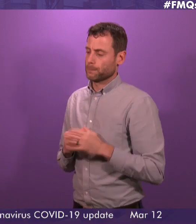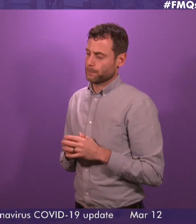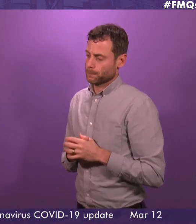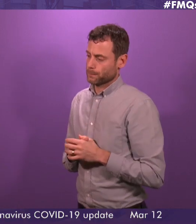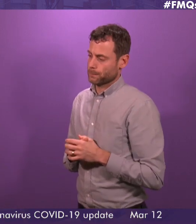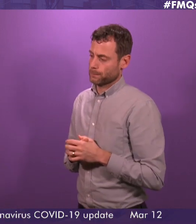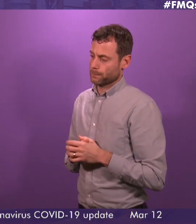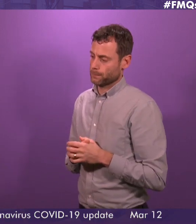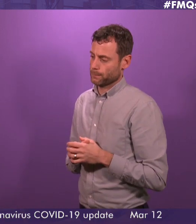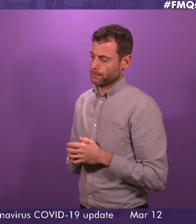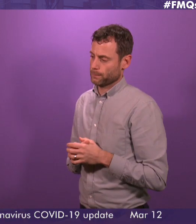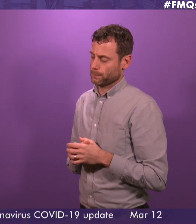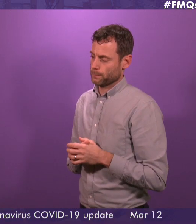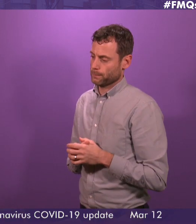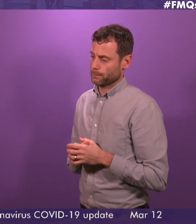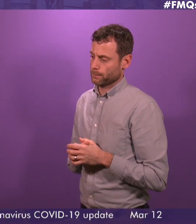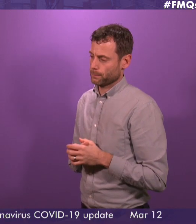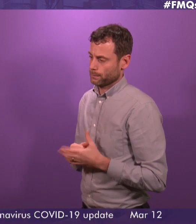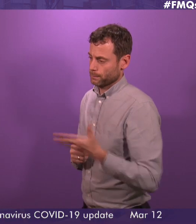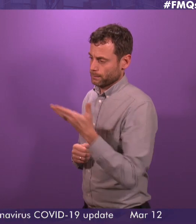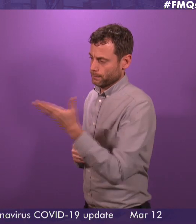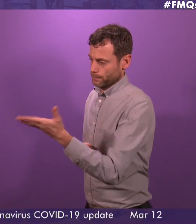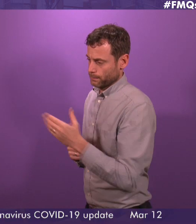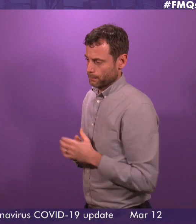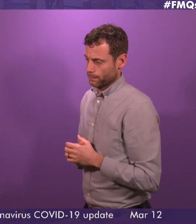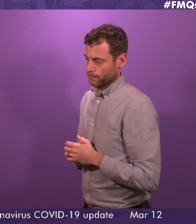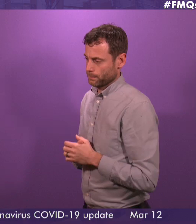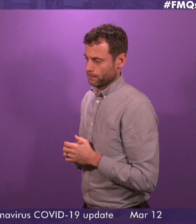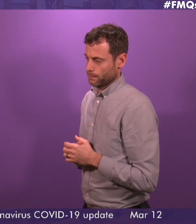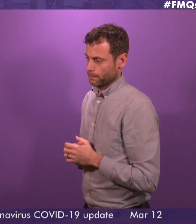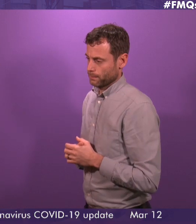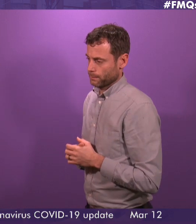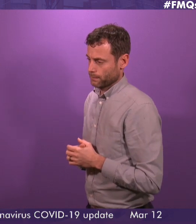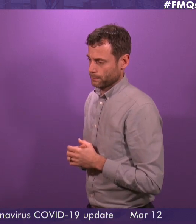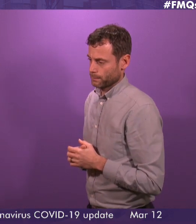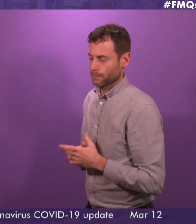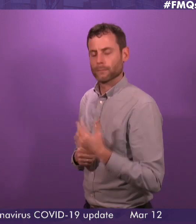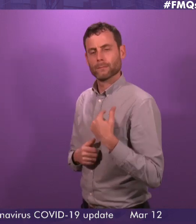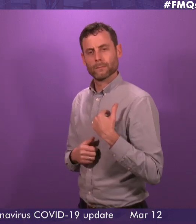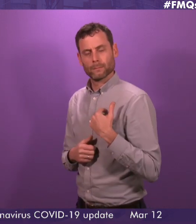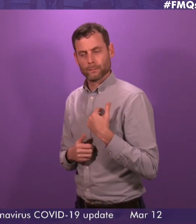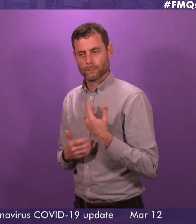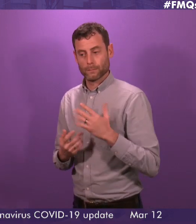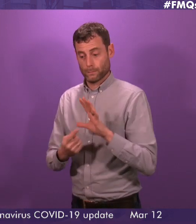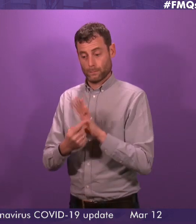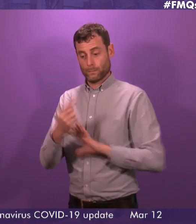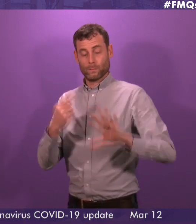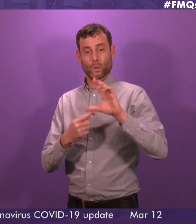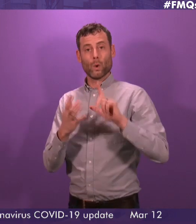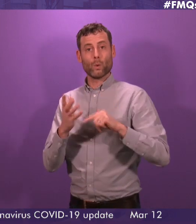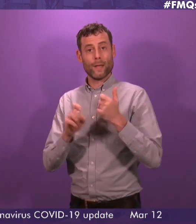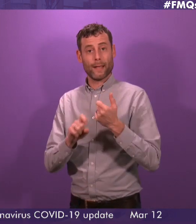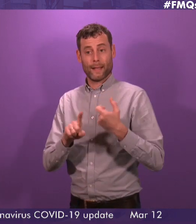take. Thank you. Emma Harper to be followed by Jeremy Balfour. Cabinet Secretary, I understand that no government in the UK is